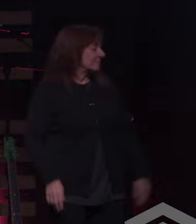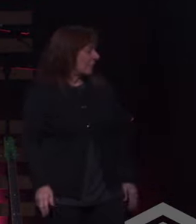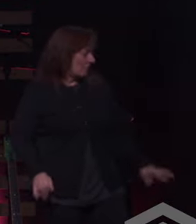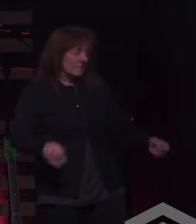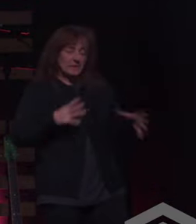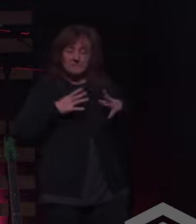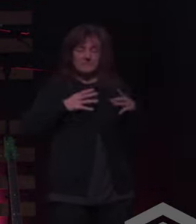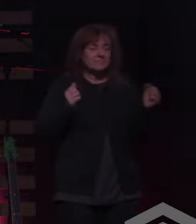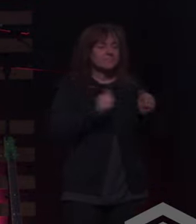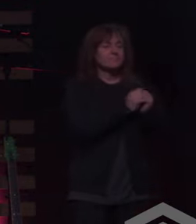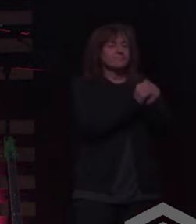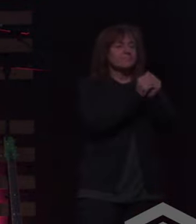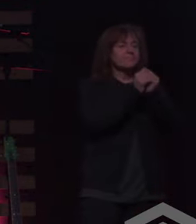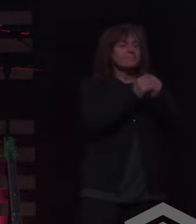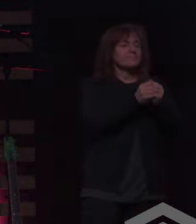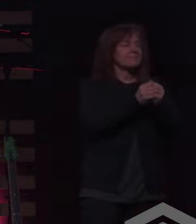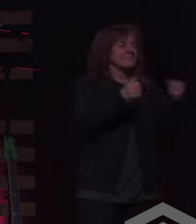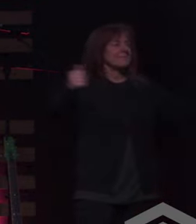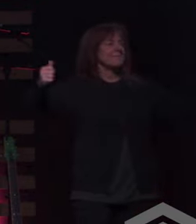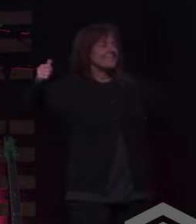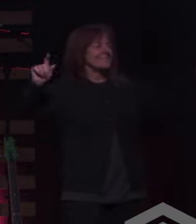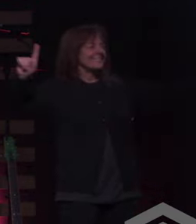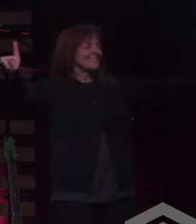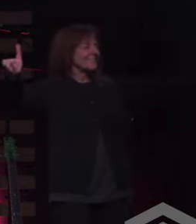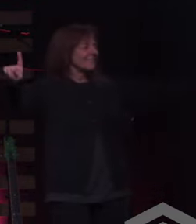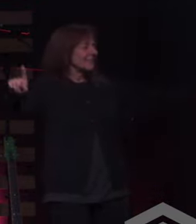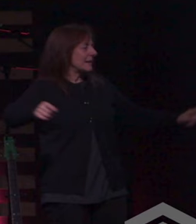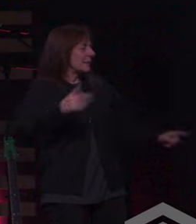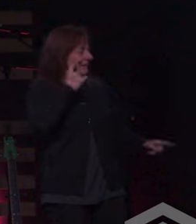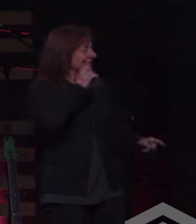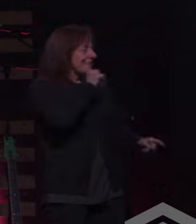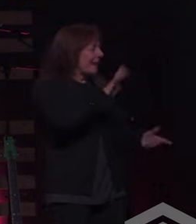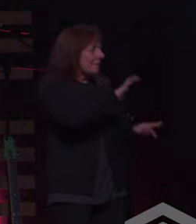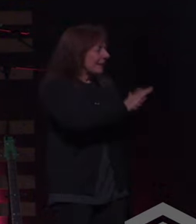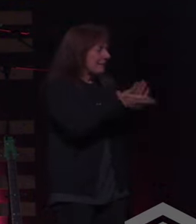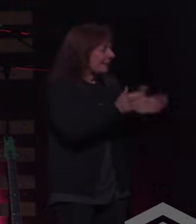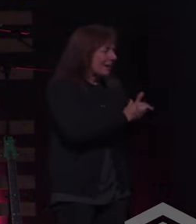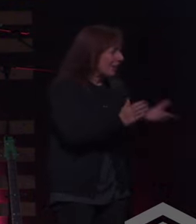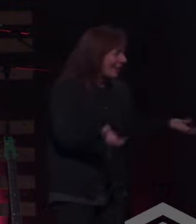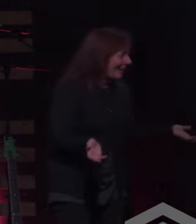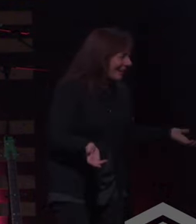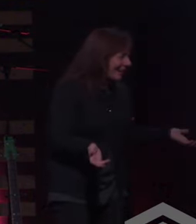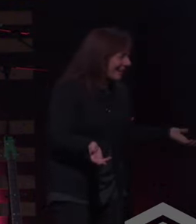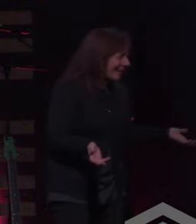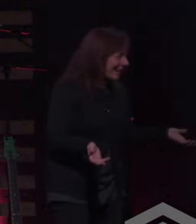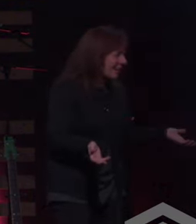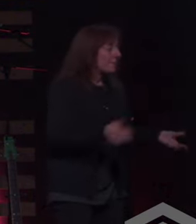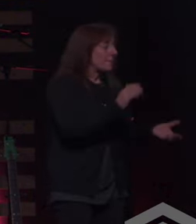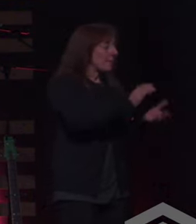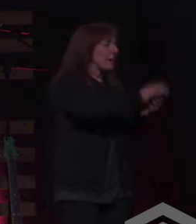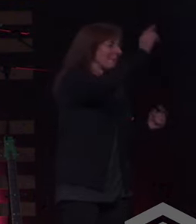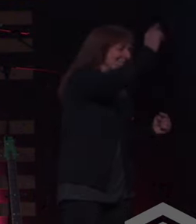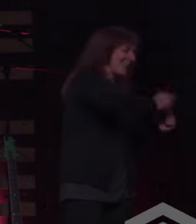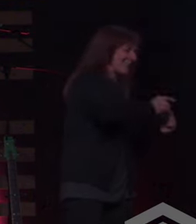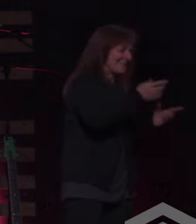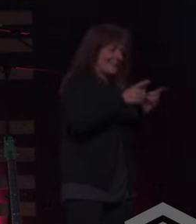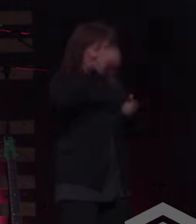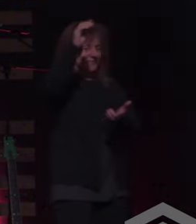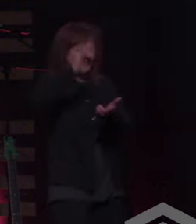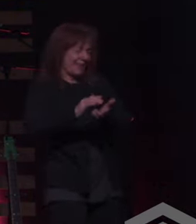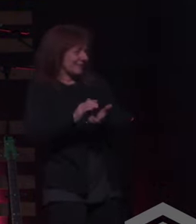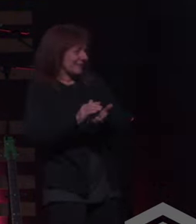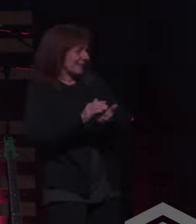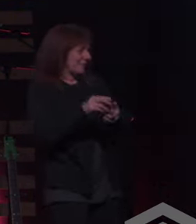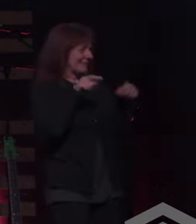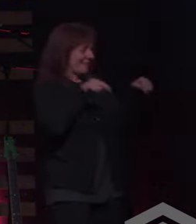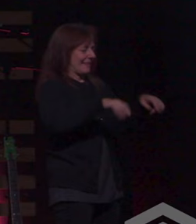And so the divorce rate's falling, but the marriage rate is quickly declining because it's